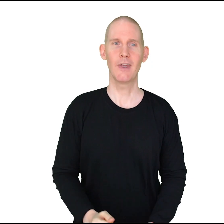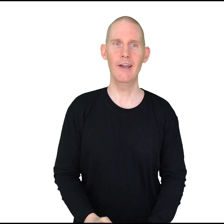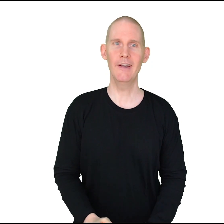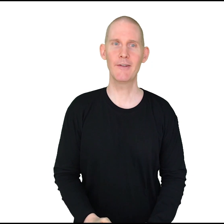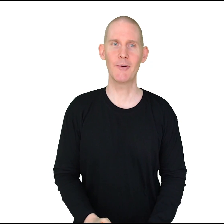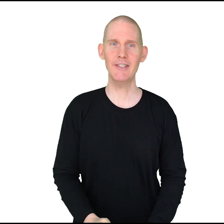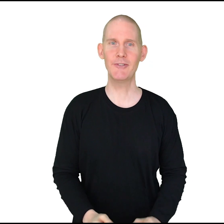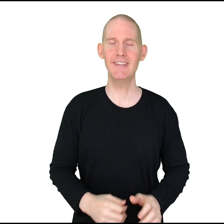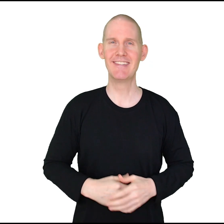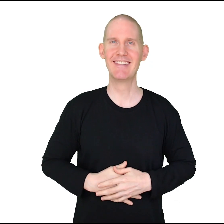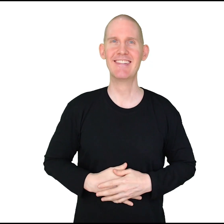And the question.